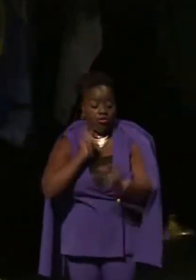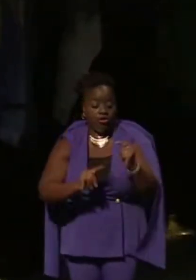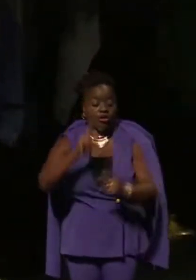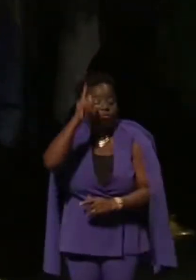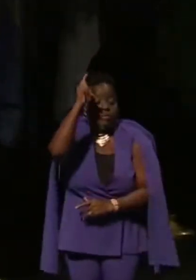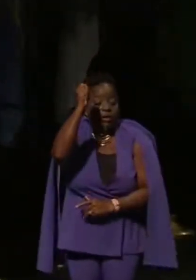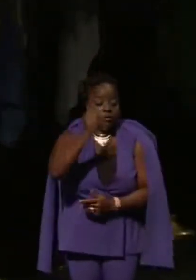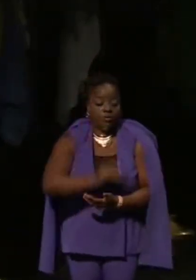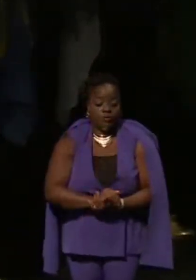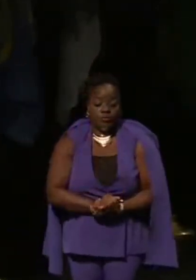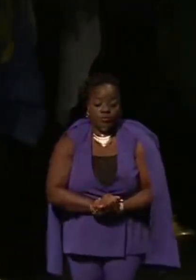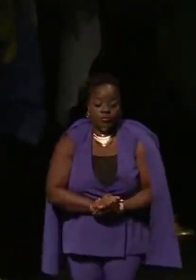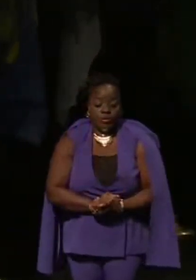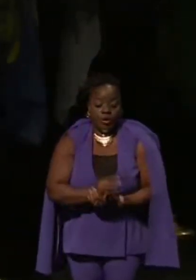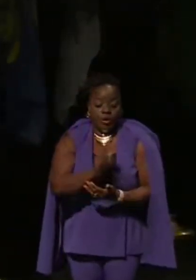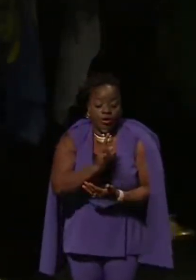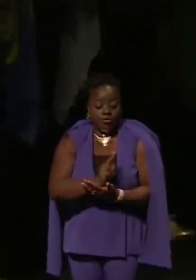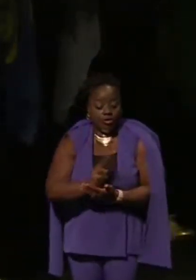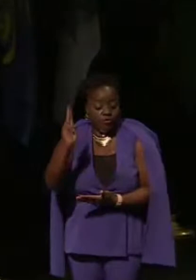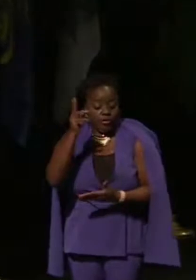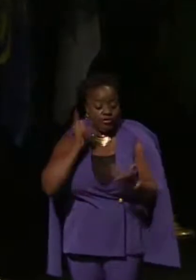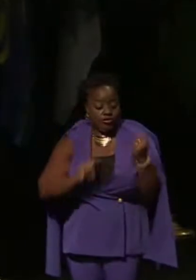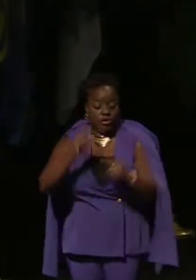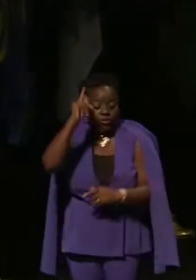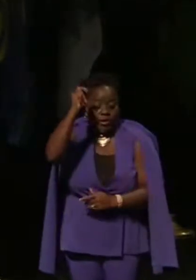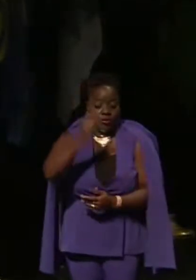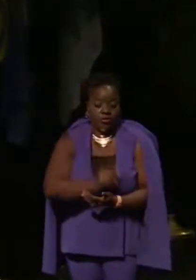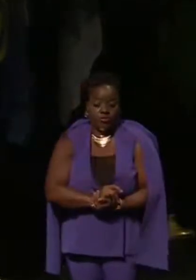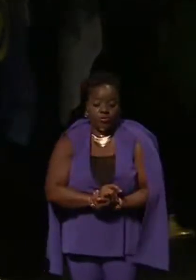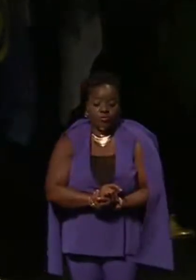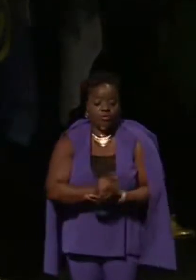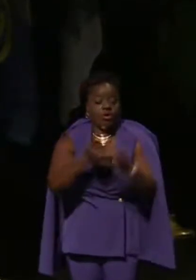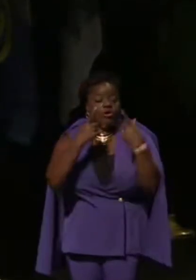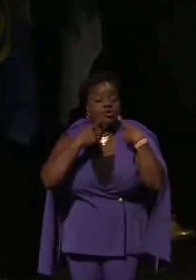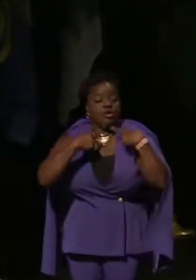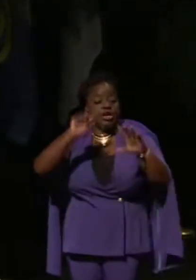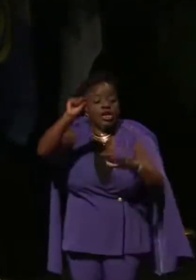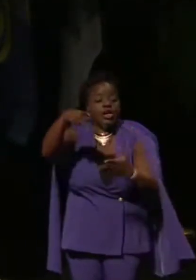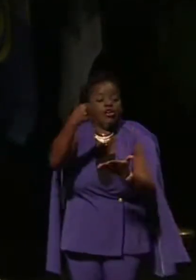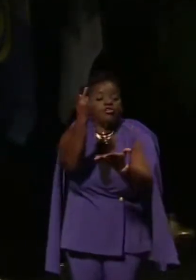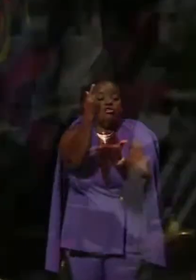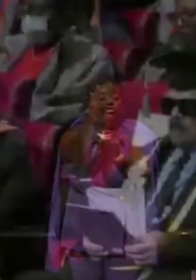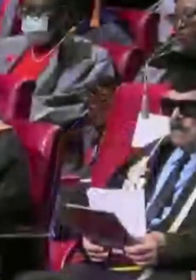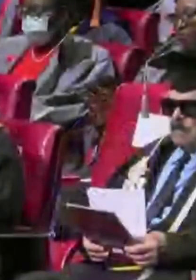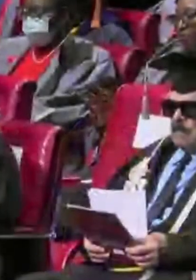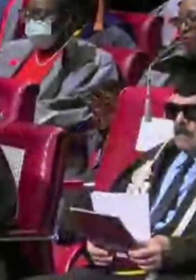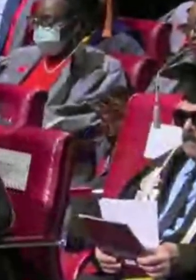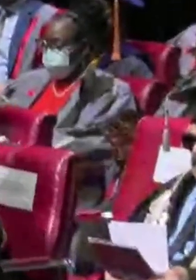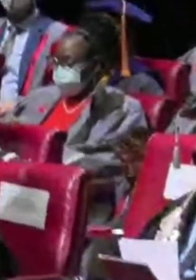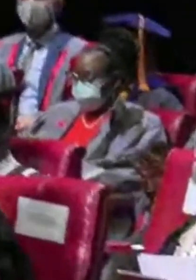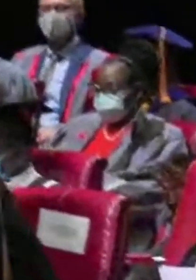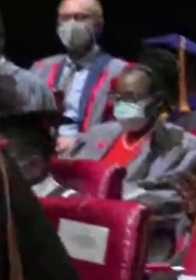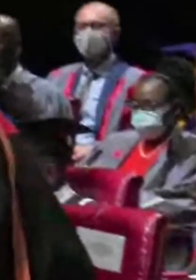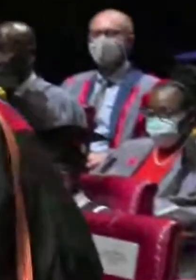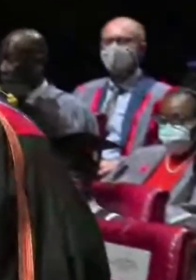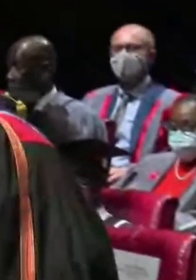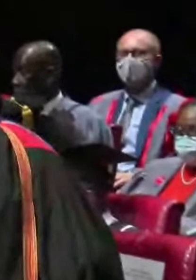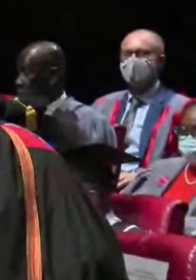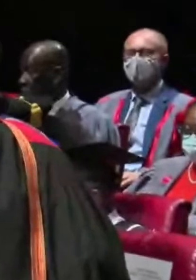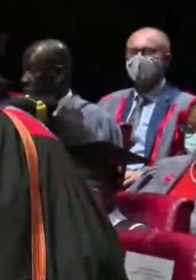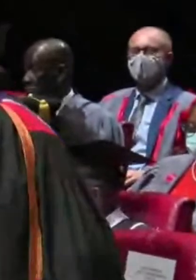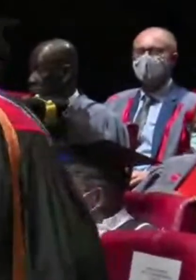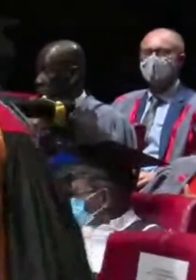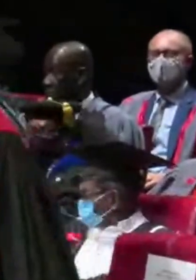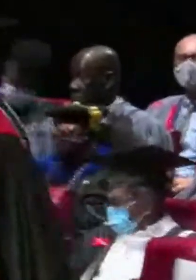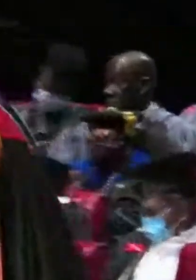and Chancellor of the University of Trinidad and Tobago, to declare the graduation ceremony open.